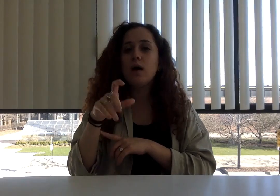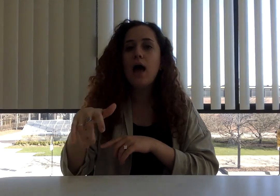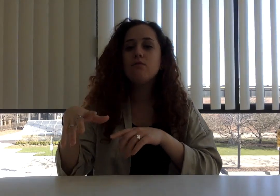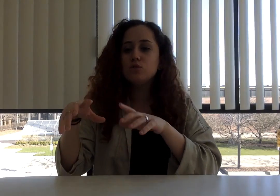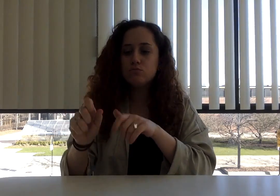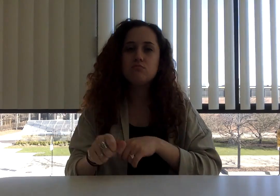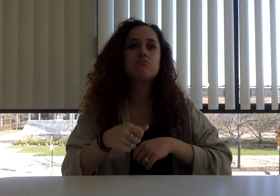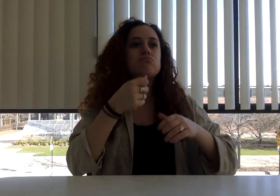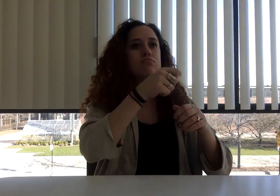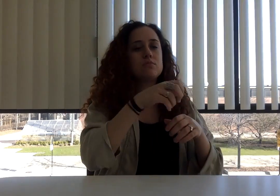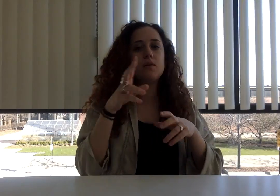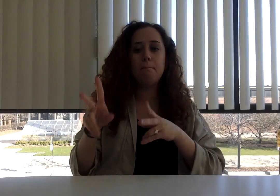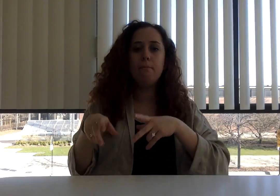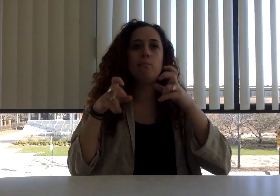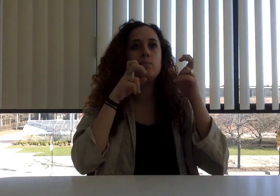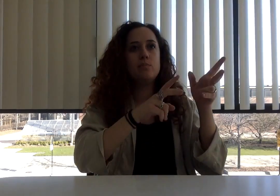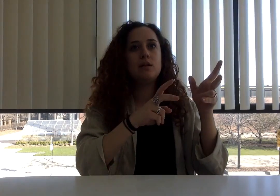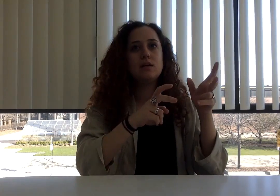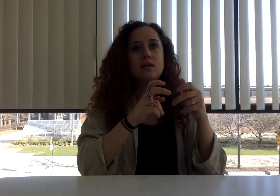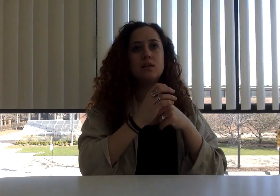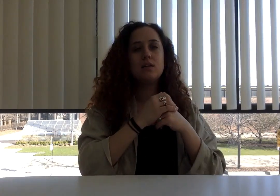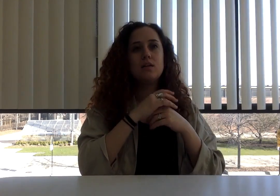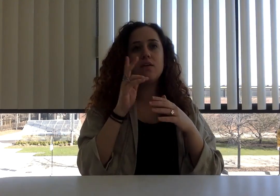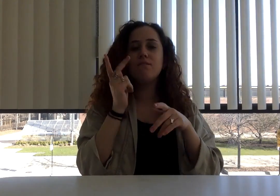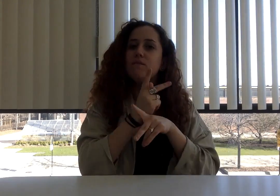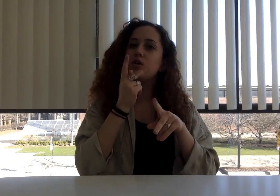out what its corresponding y value was.